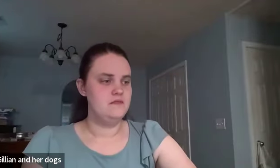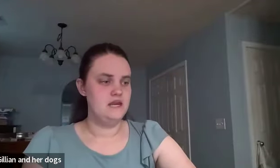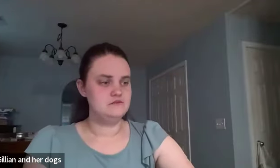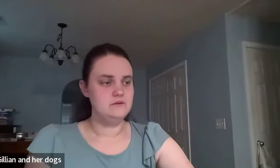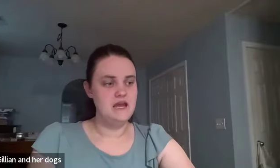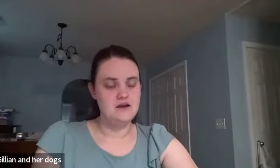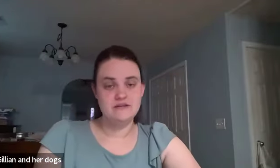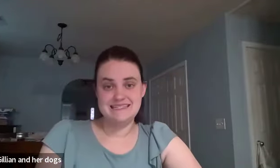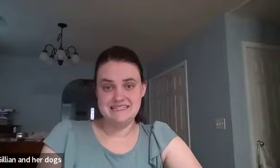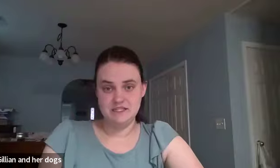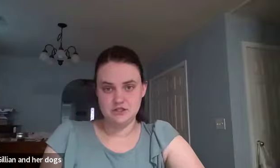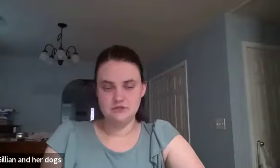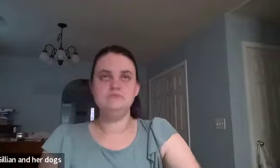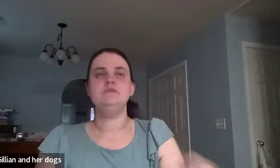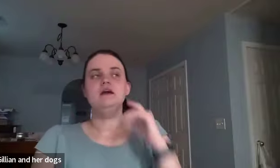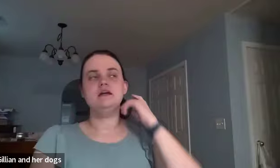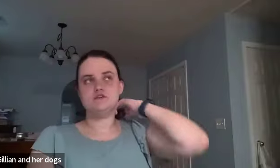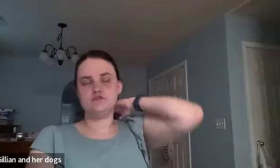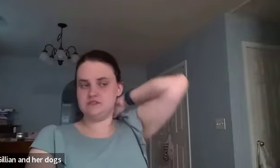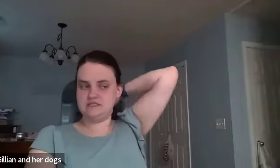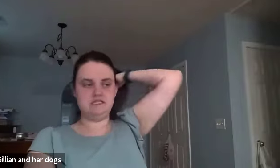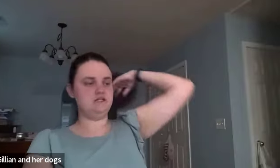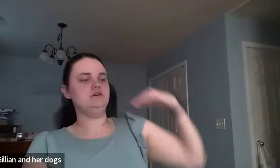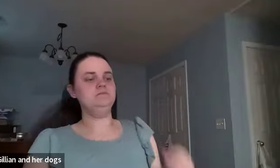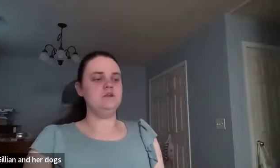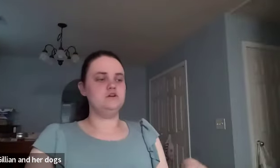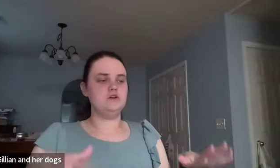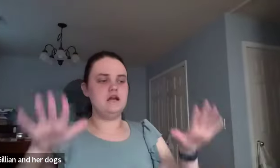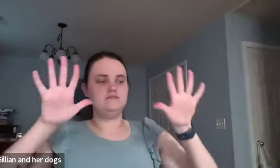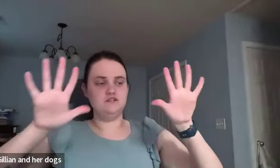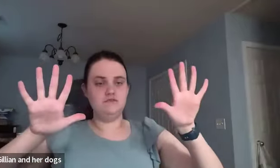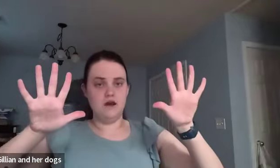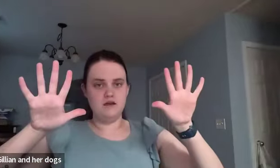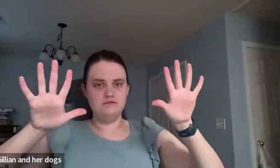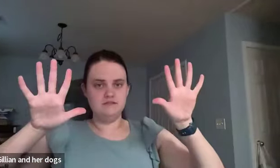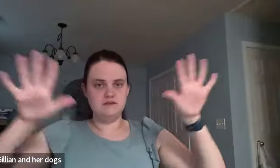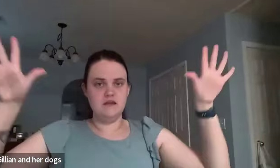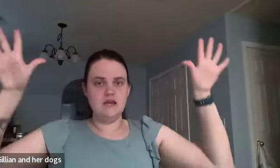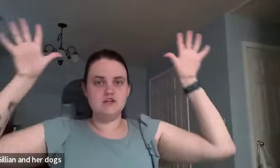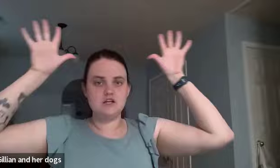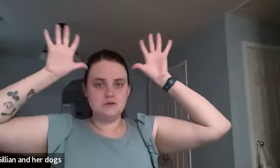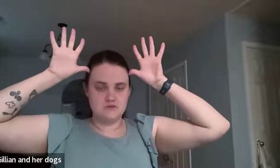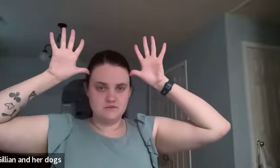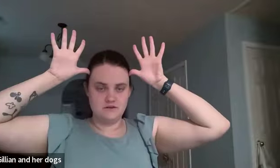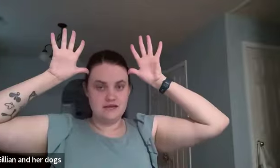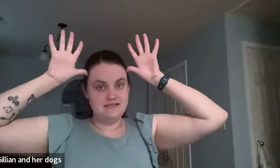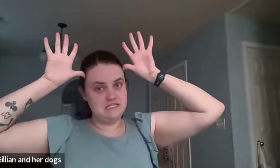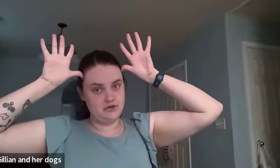The next one we have is deer. And so for deer, you're going to have two fives and you're going to put your thumbs on your head.